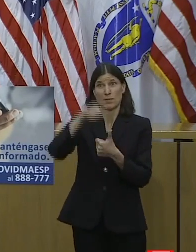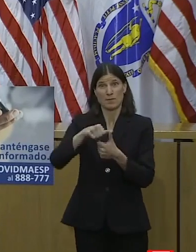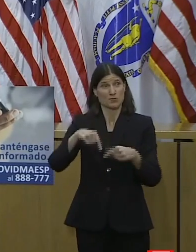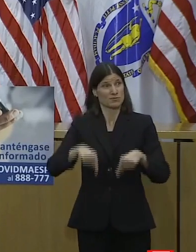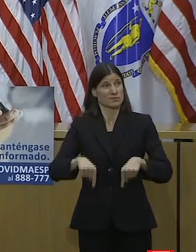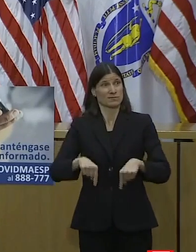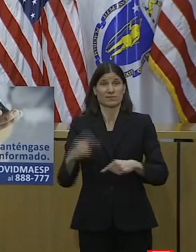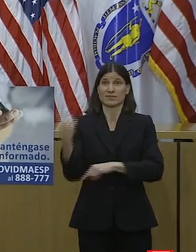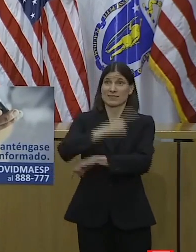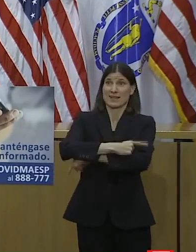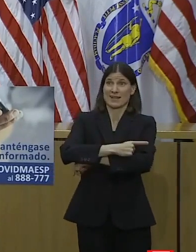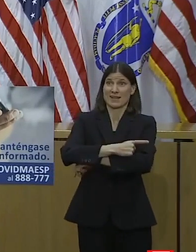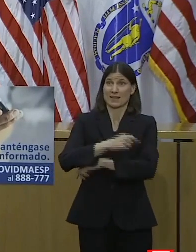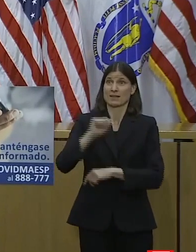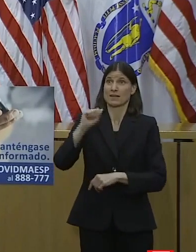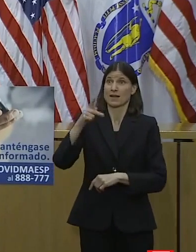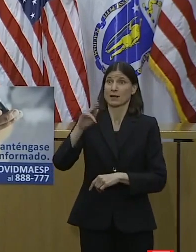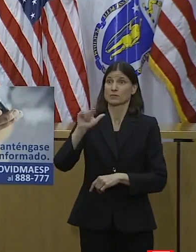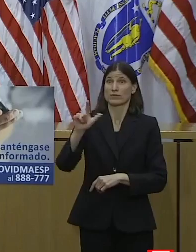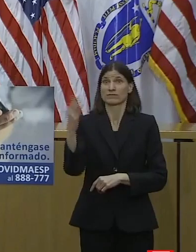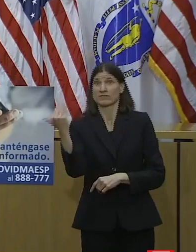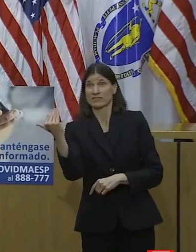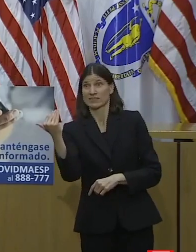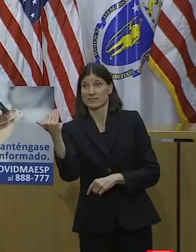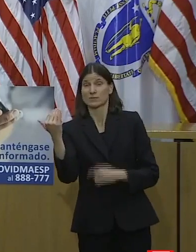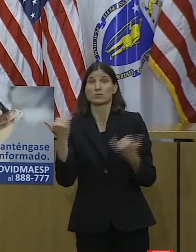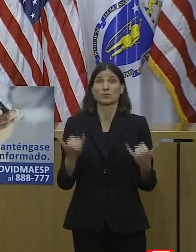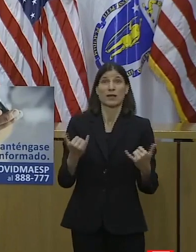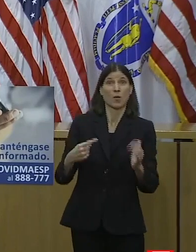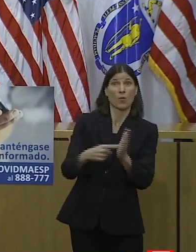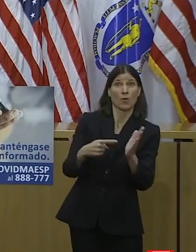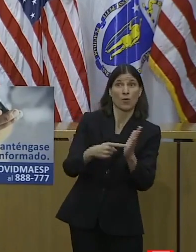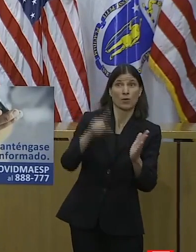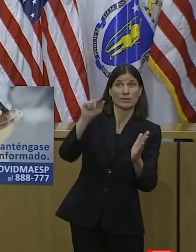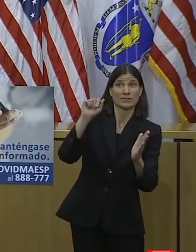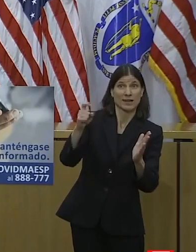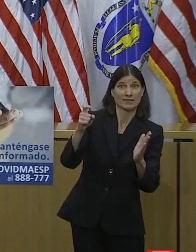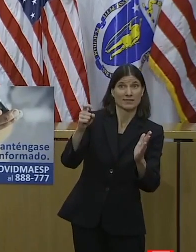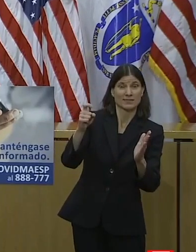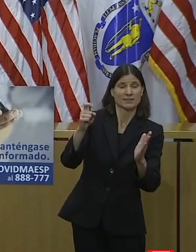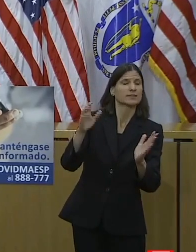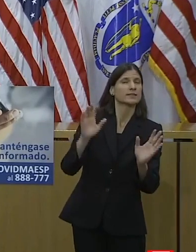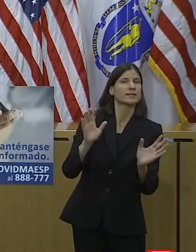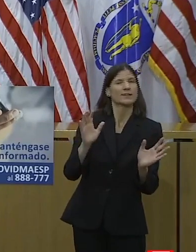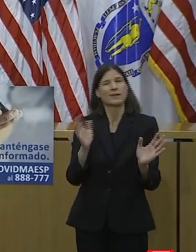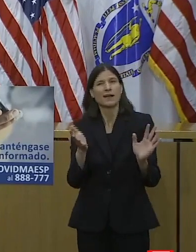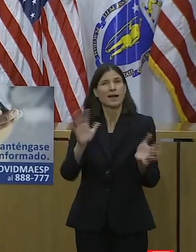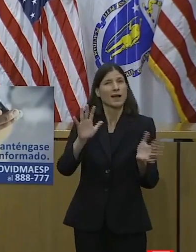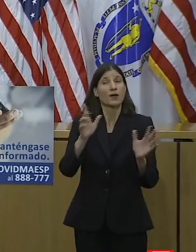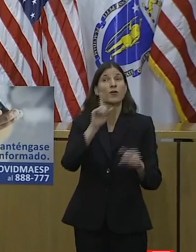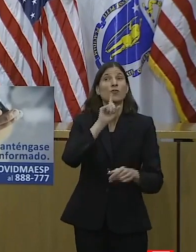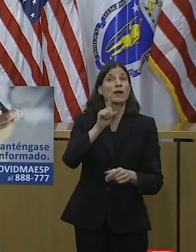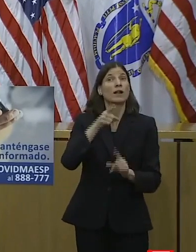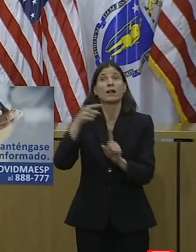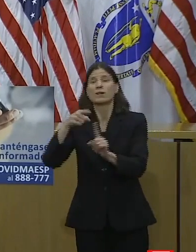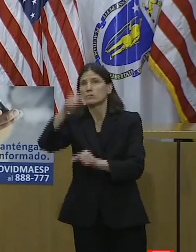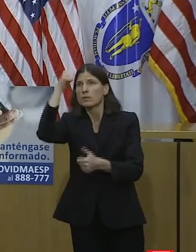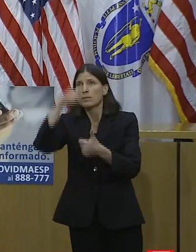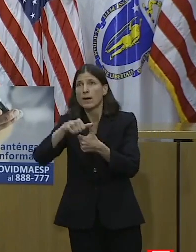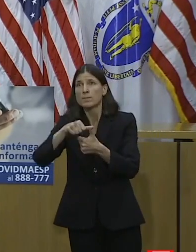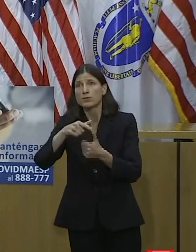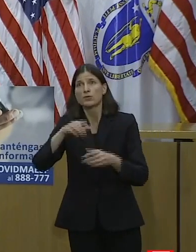15th. But it's also One Boston Day. It's the 7th anniversary of the 2013 Boston Marathon